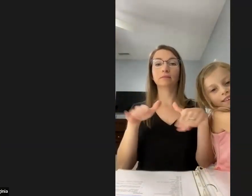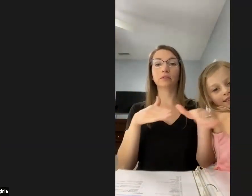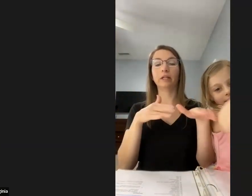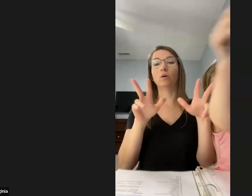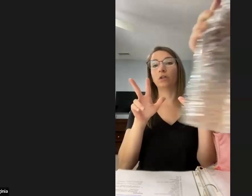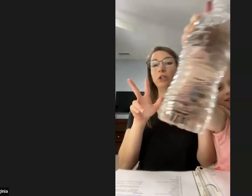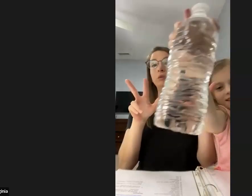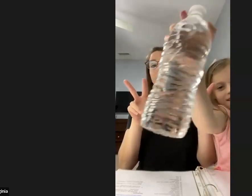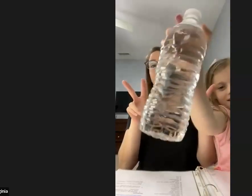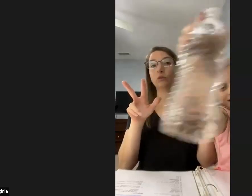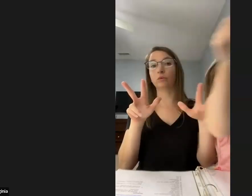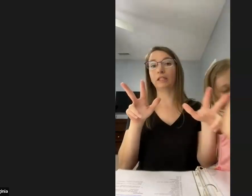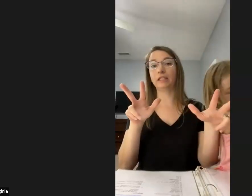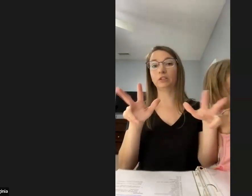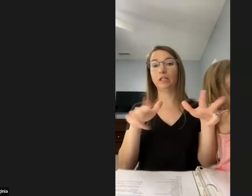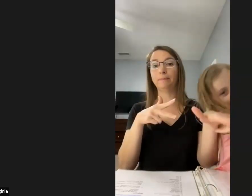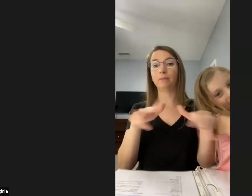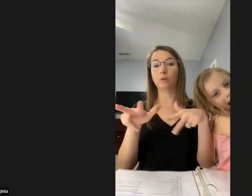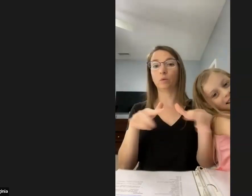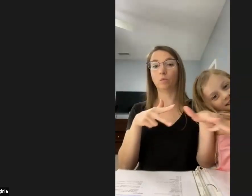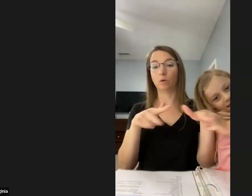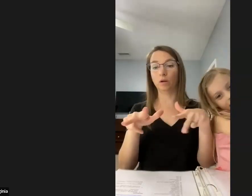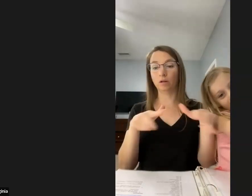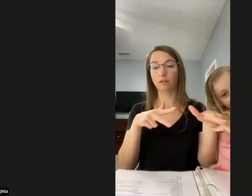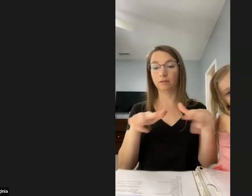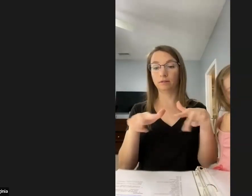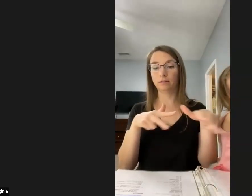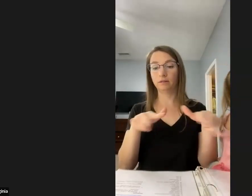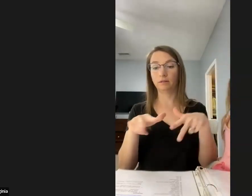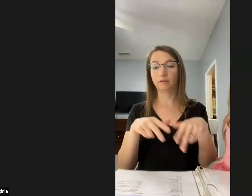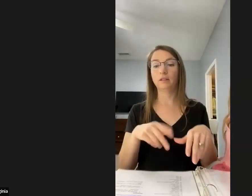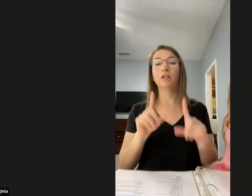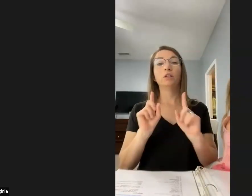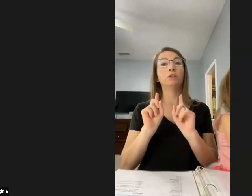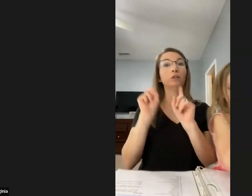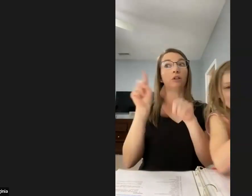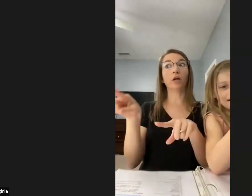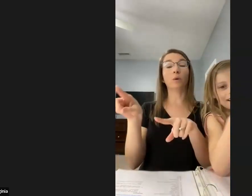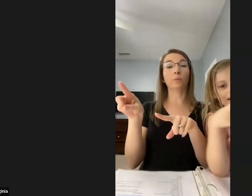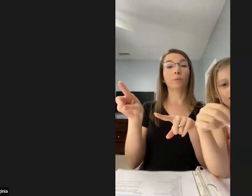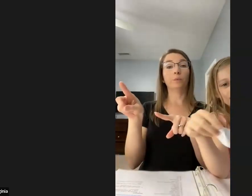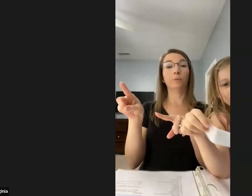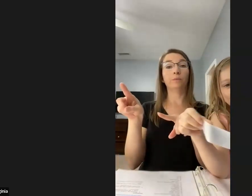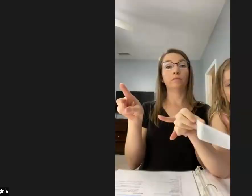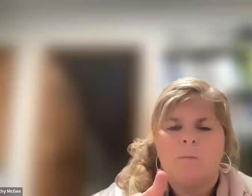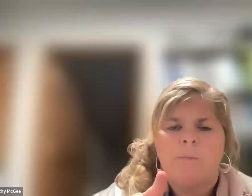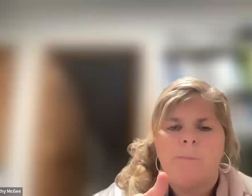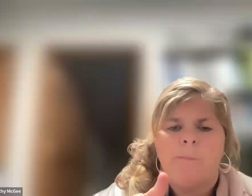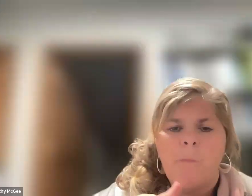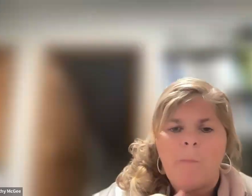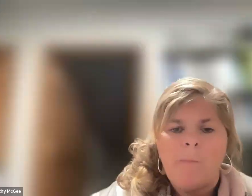Okay, or you can do it with a 3 handshake. Walk, to go. Go. To go